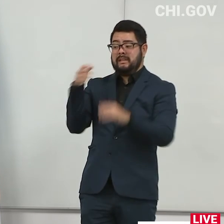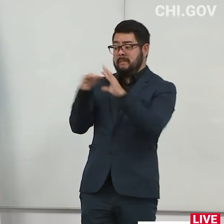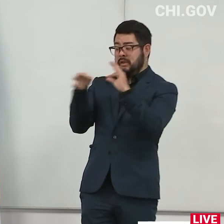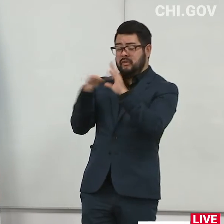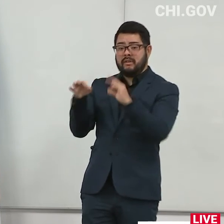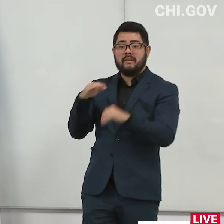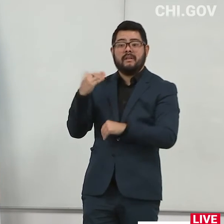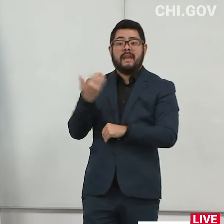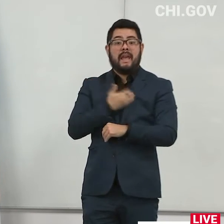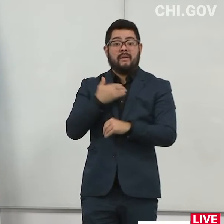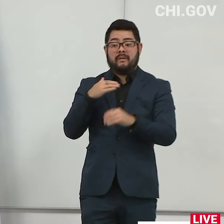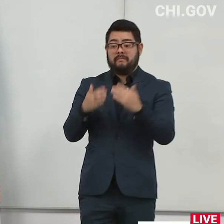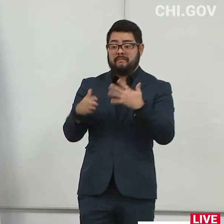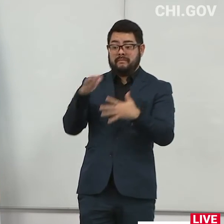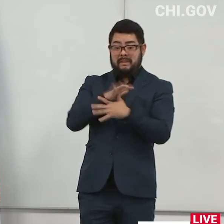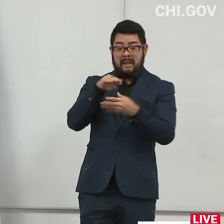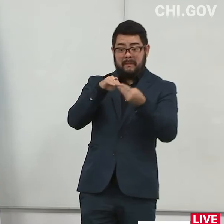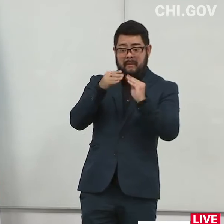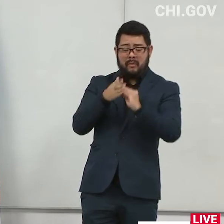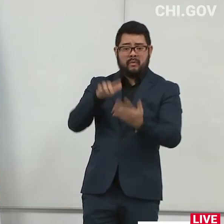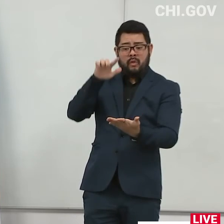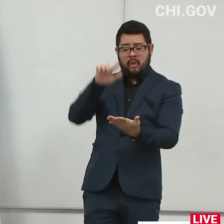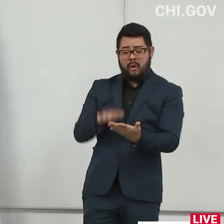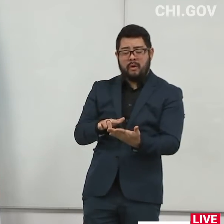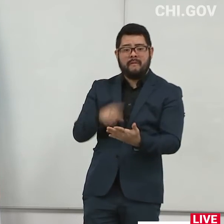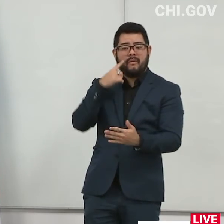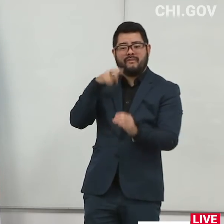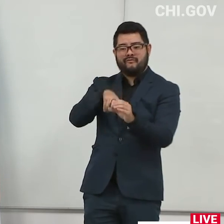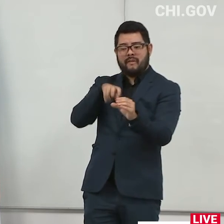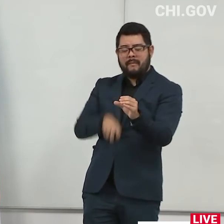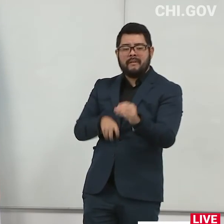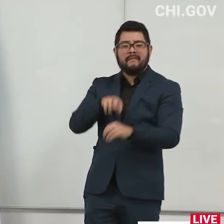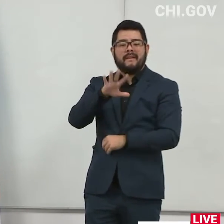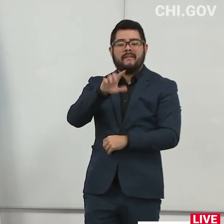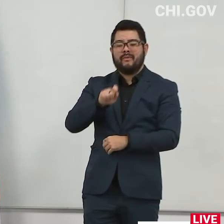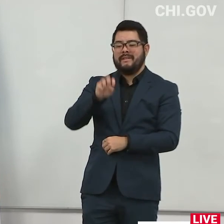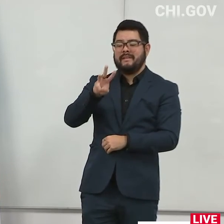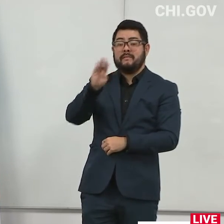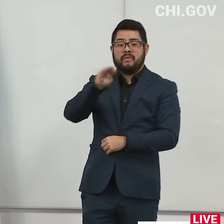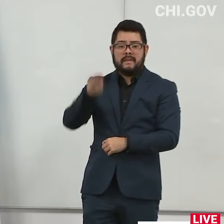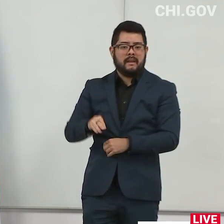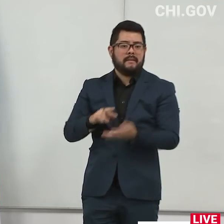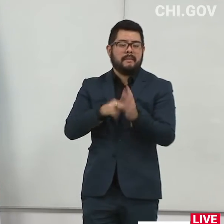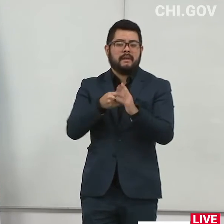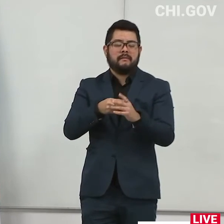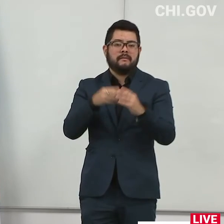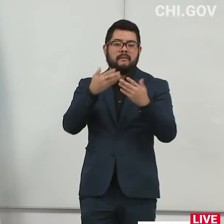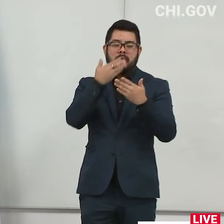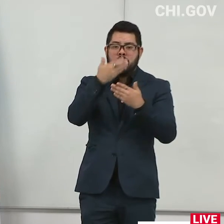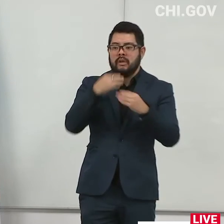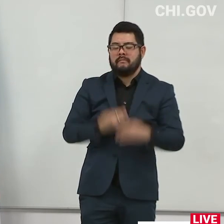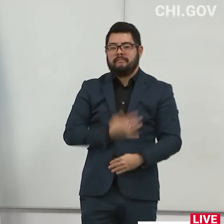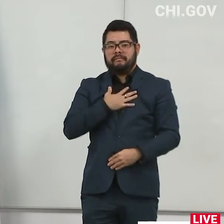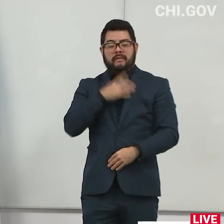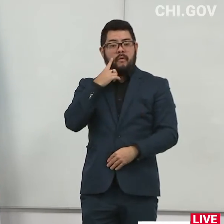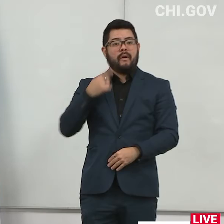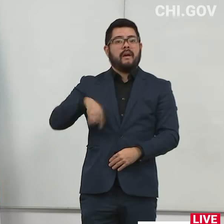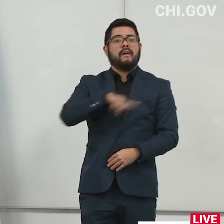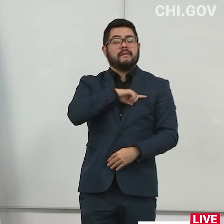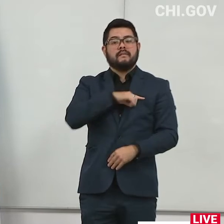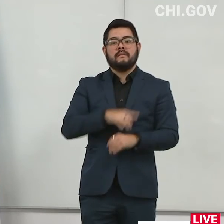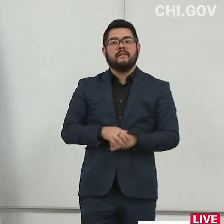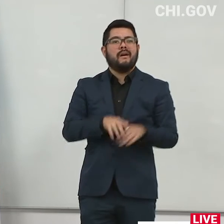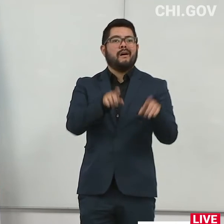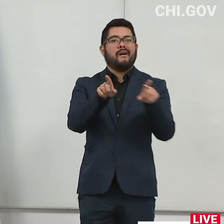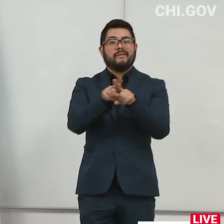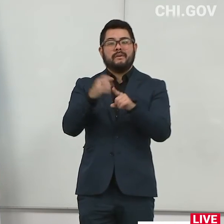of just 5.6%. This is incredibly great news, especially when you consider the challenges